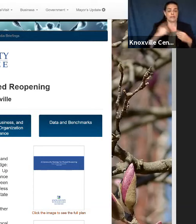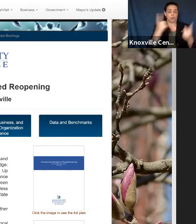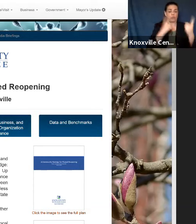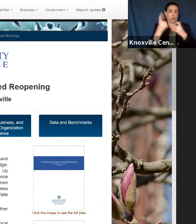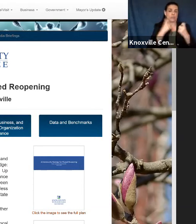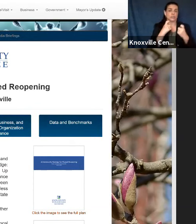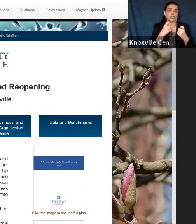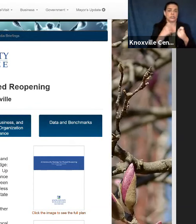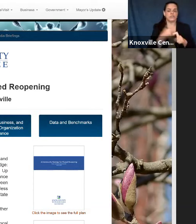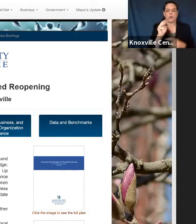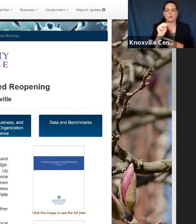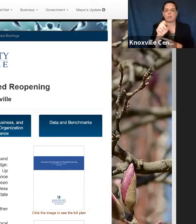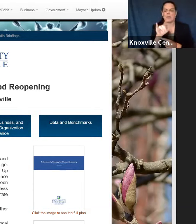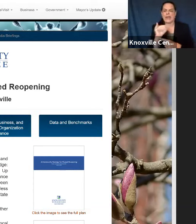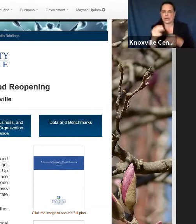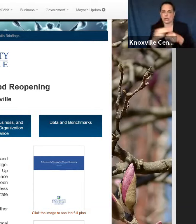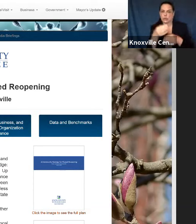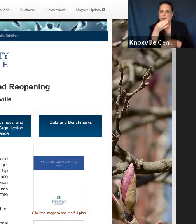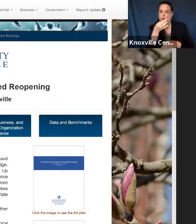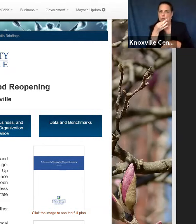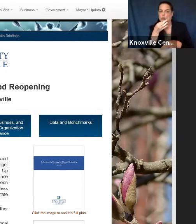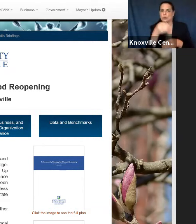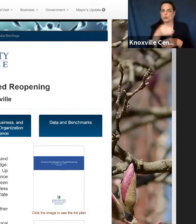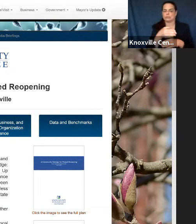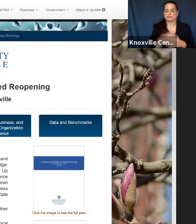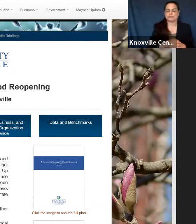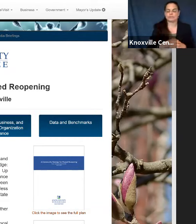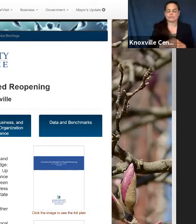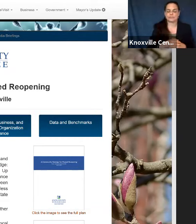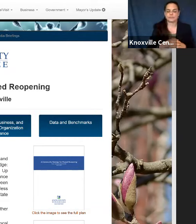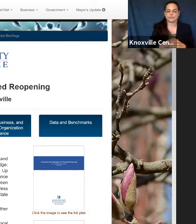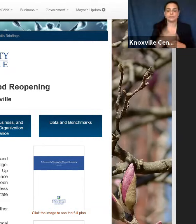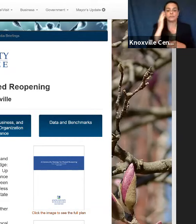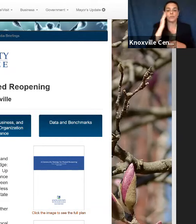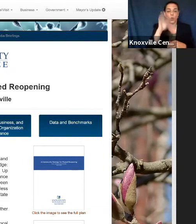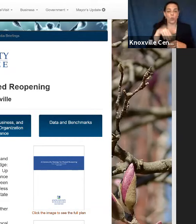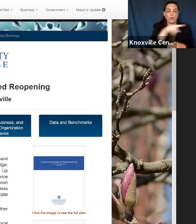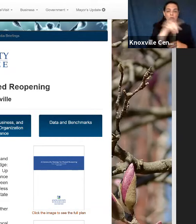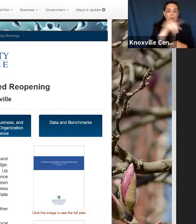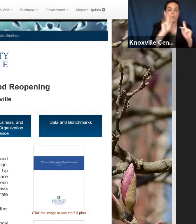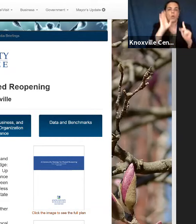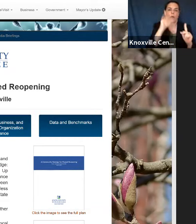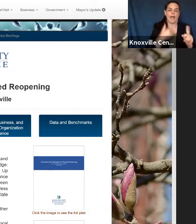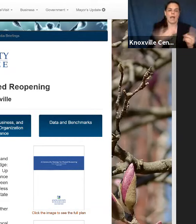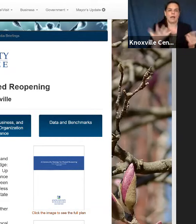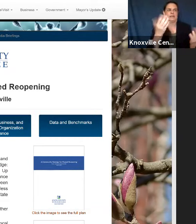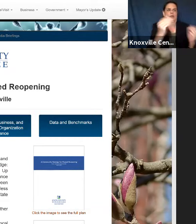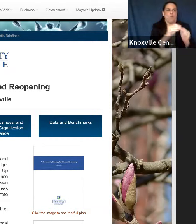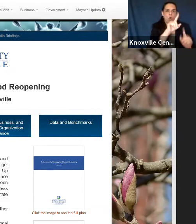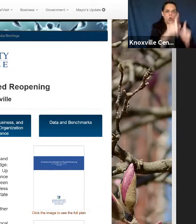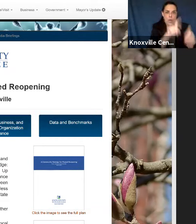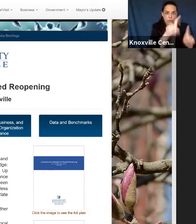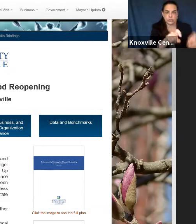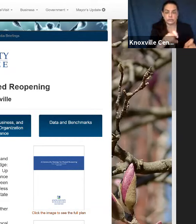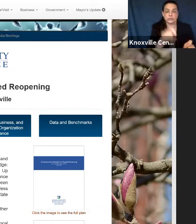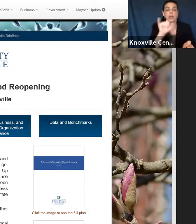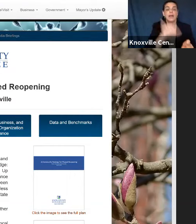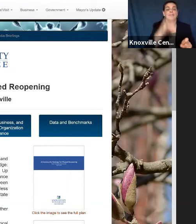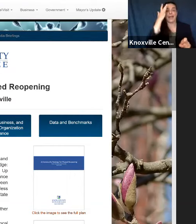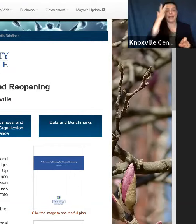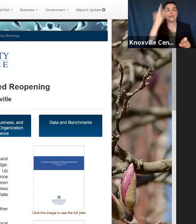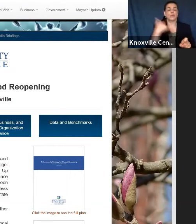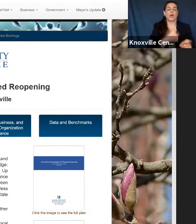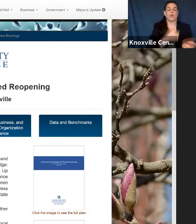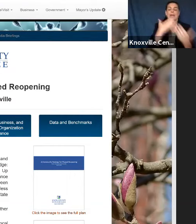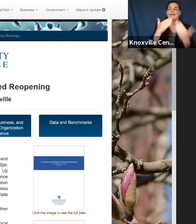media in just a few minutes. We know the public will have additional questions. That's why we are grateful to 311,